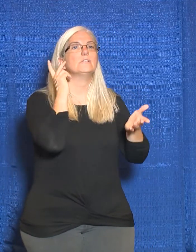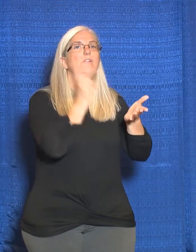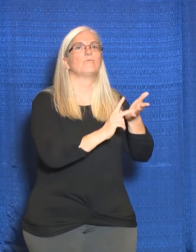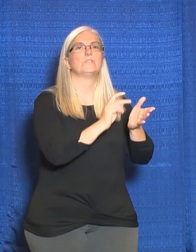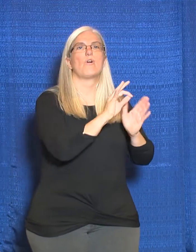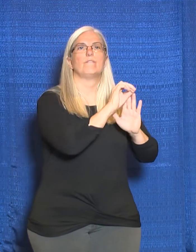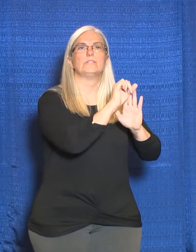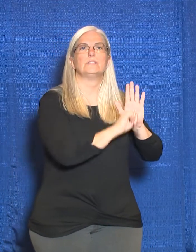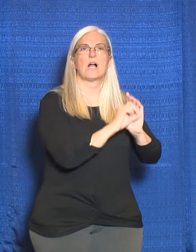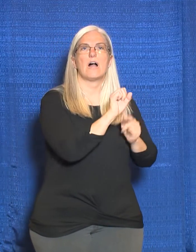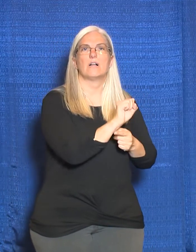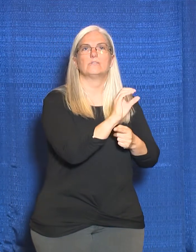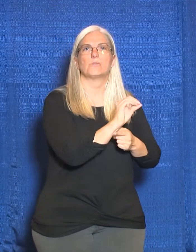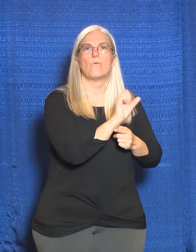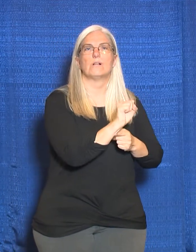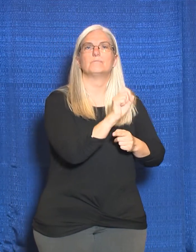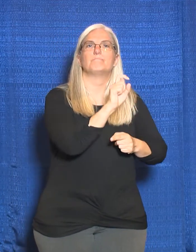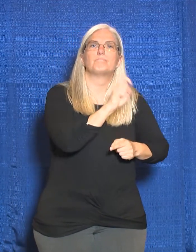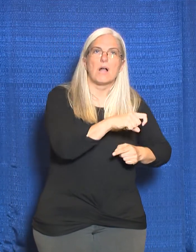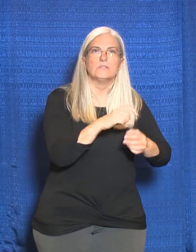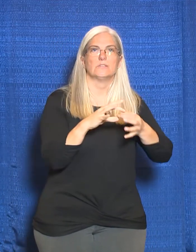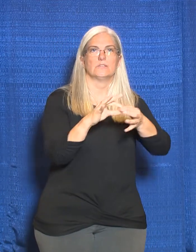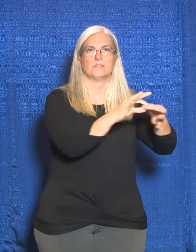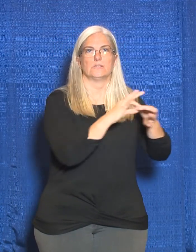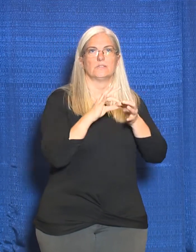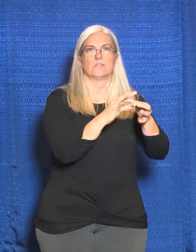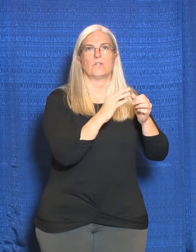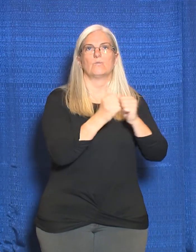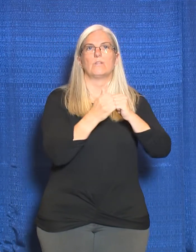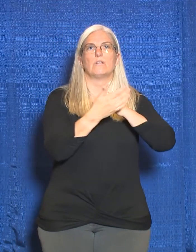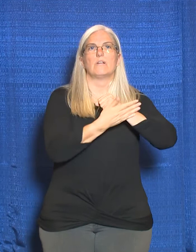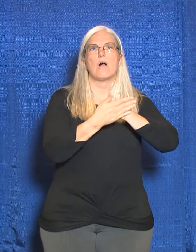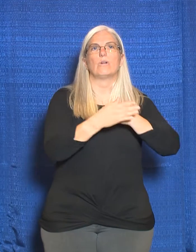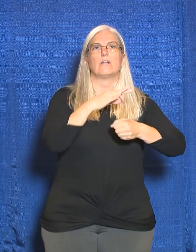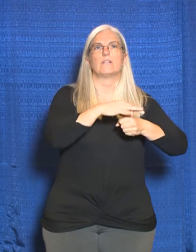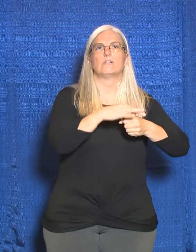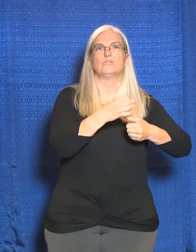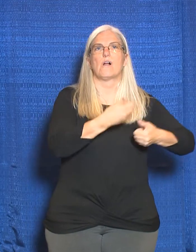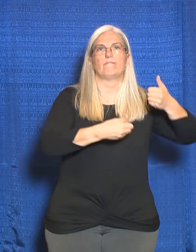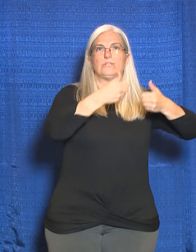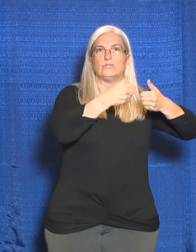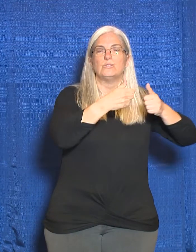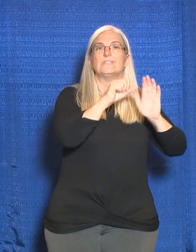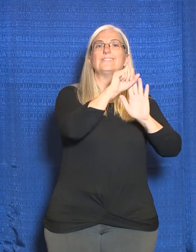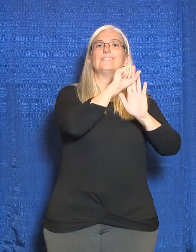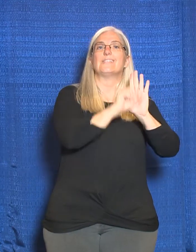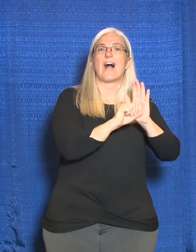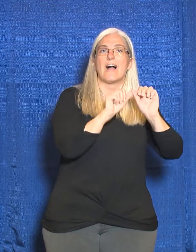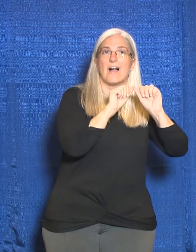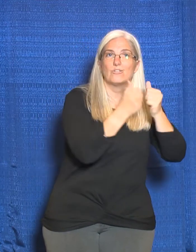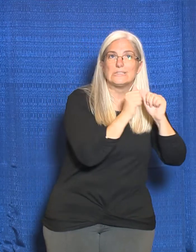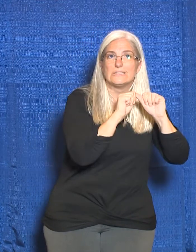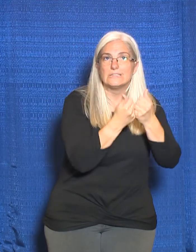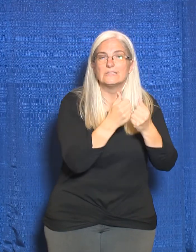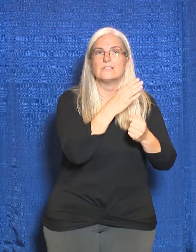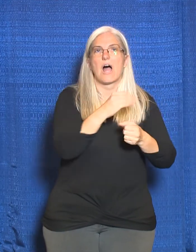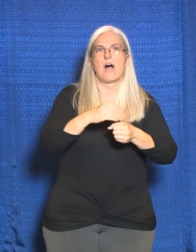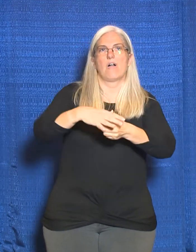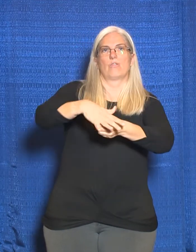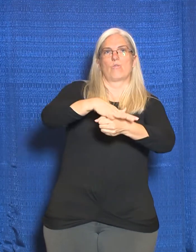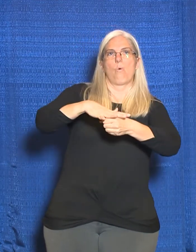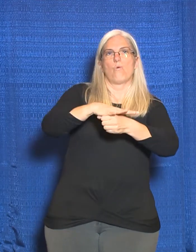The SOS must coordinate with county elections officials, state agencies, and local agency sites to implement